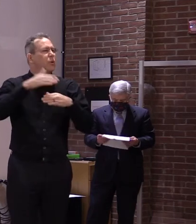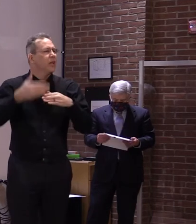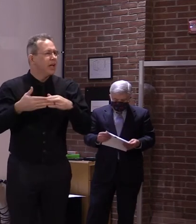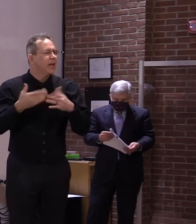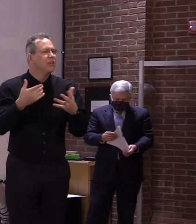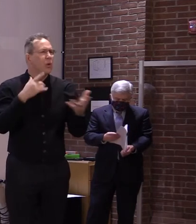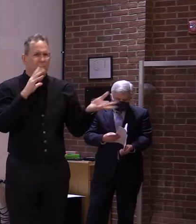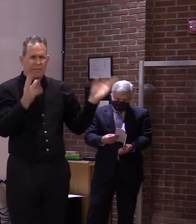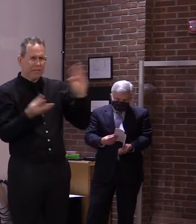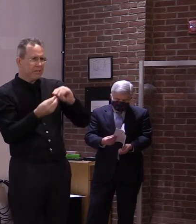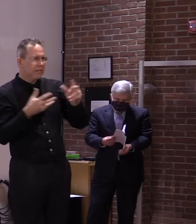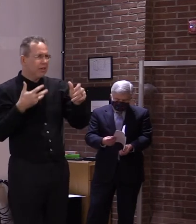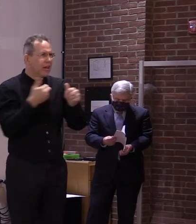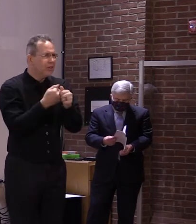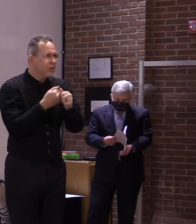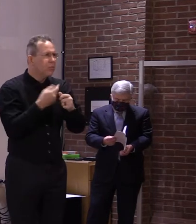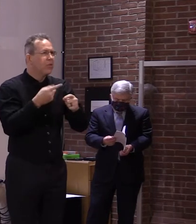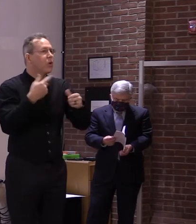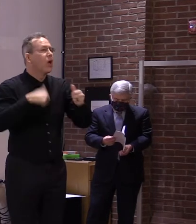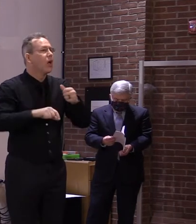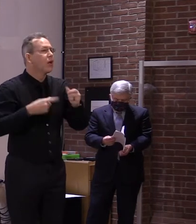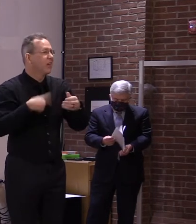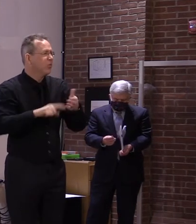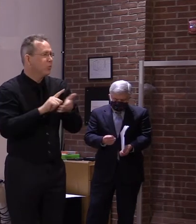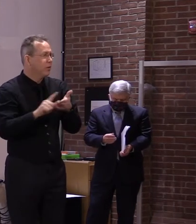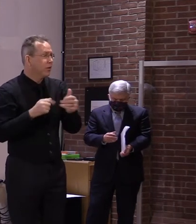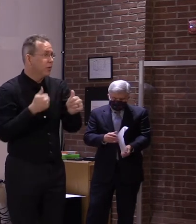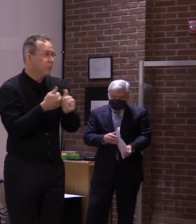results at next week's press conference